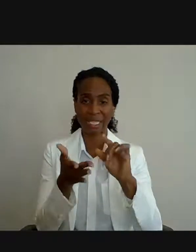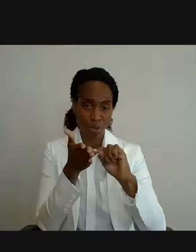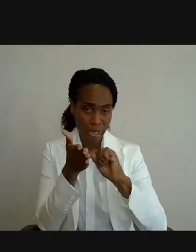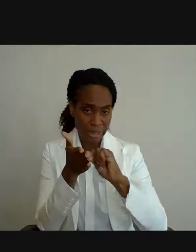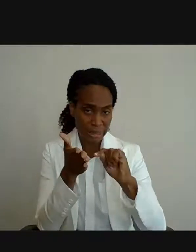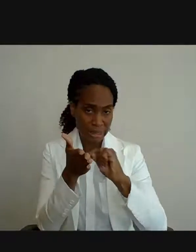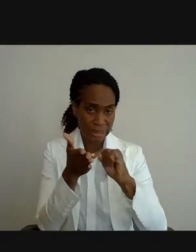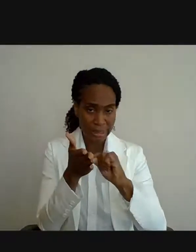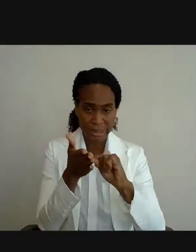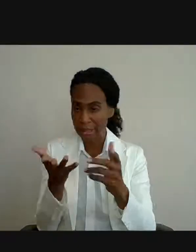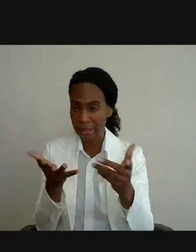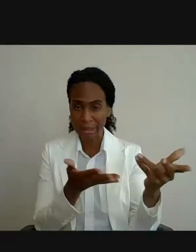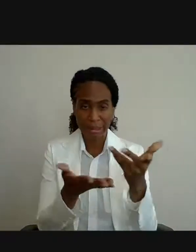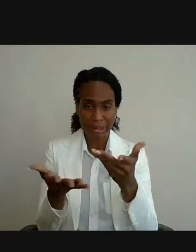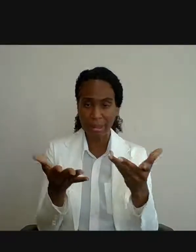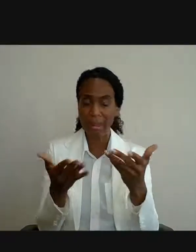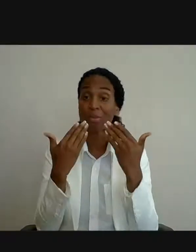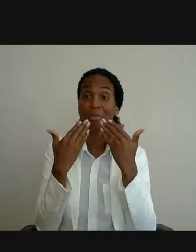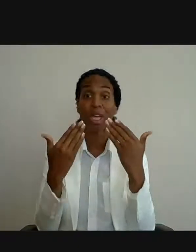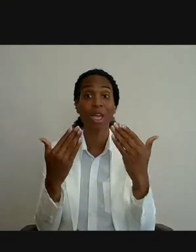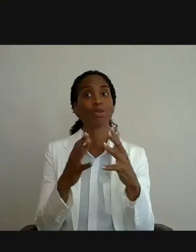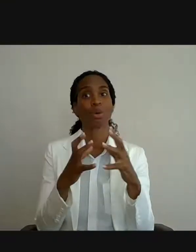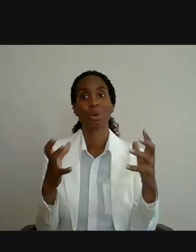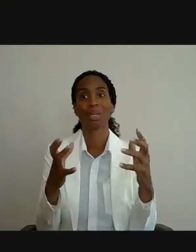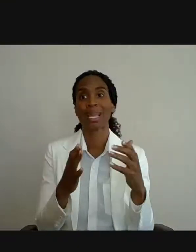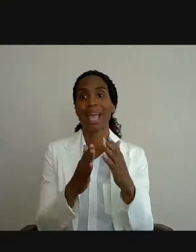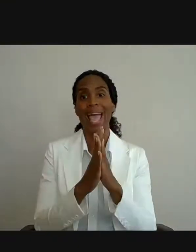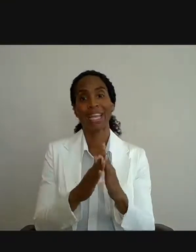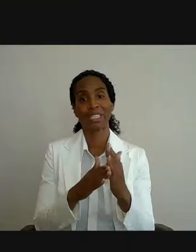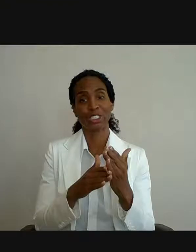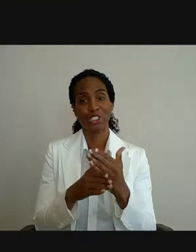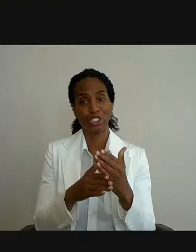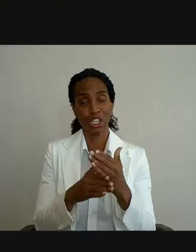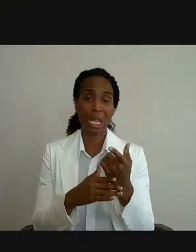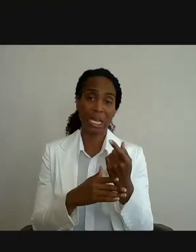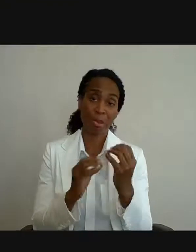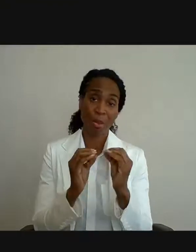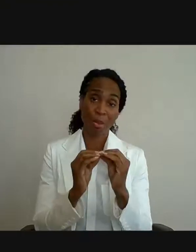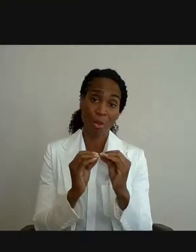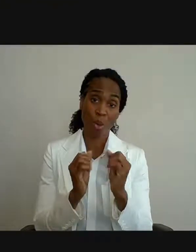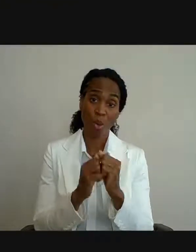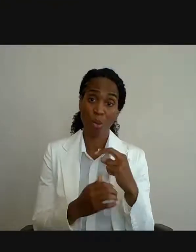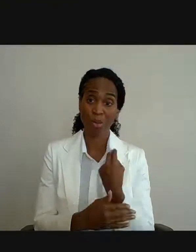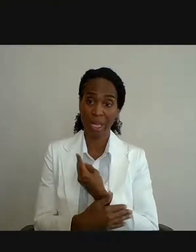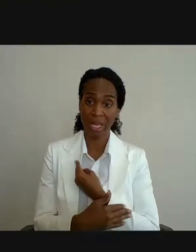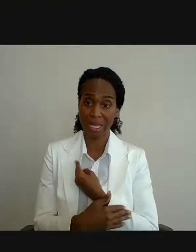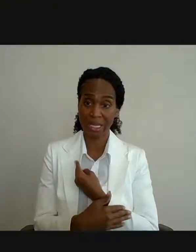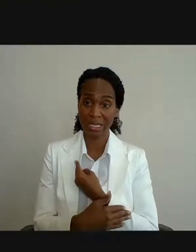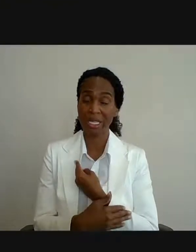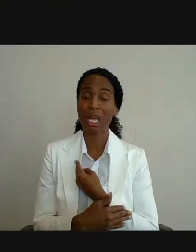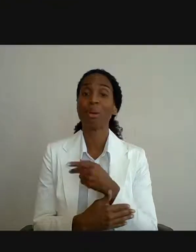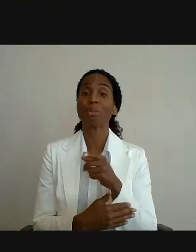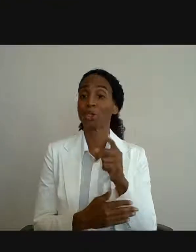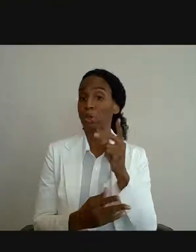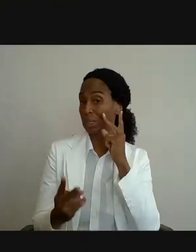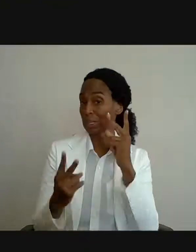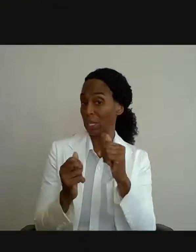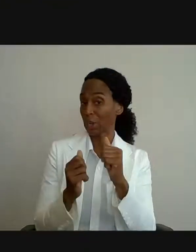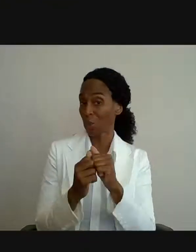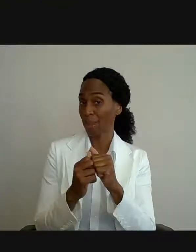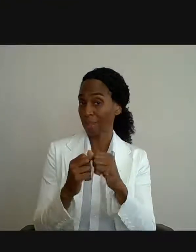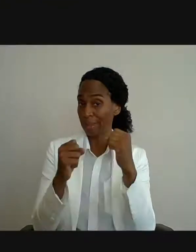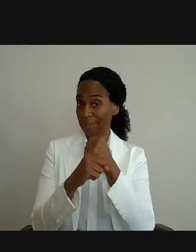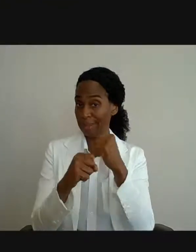And so just appreciate you and ask you to maybe share a little bit more with us about what you are seeing with this